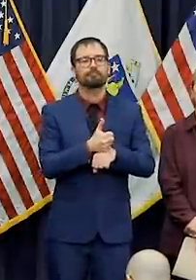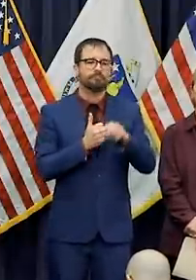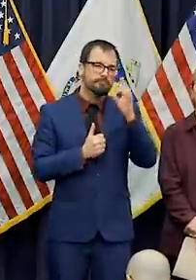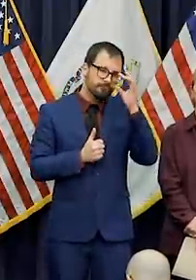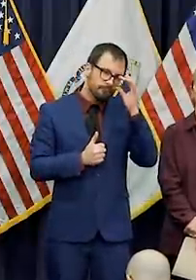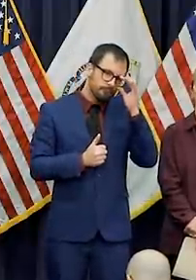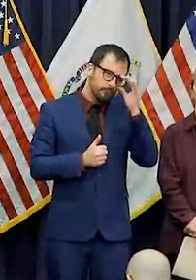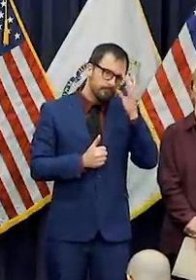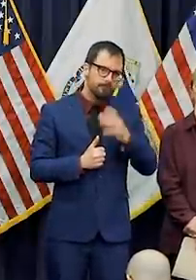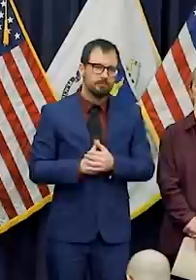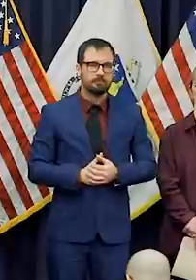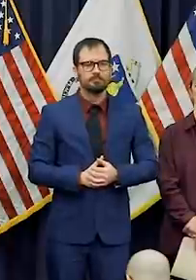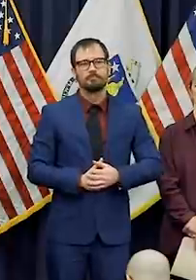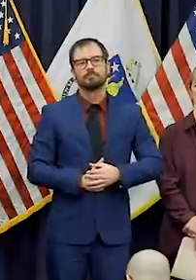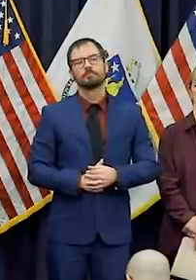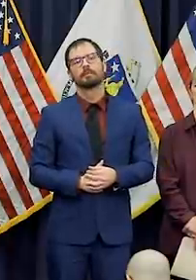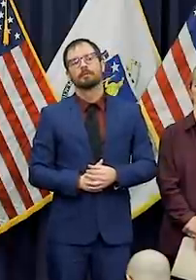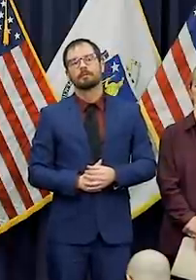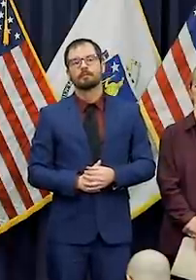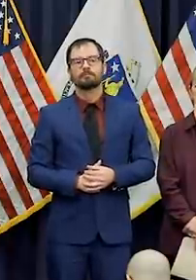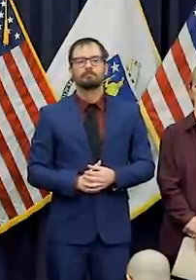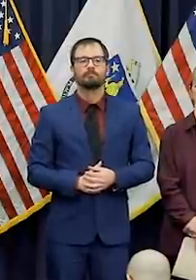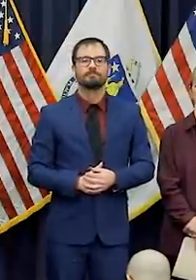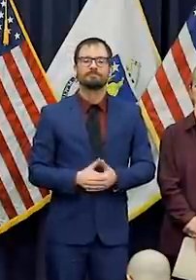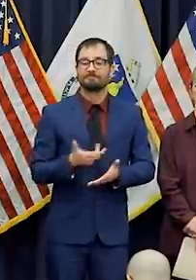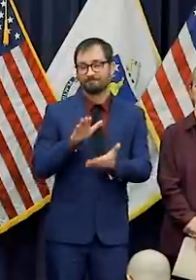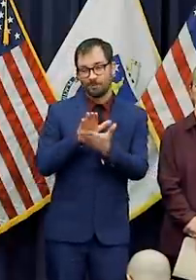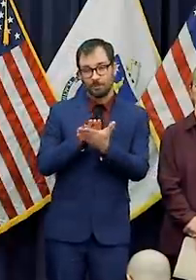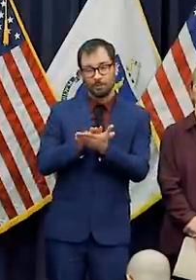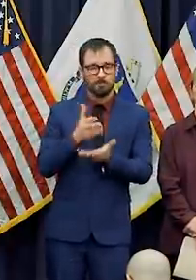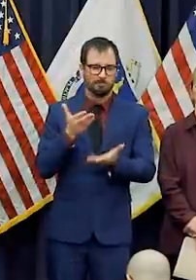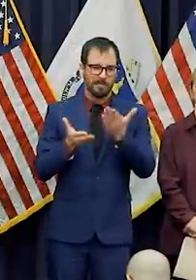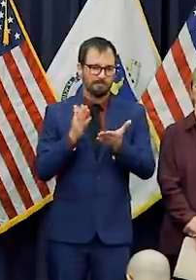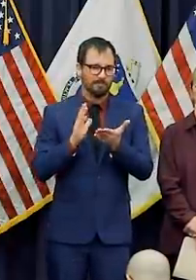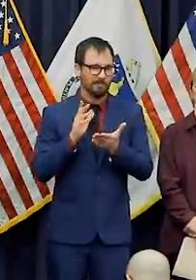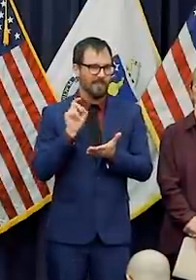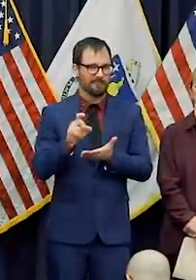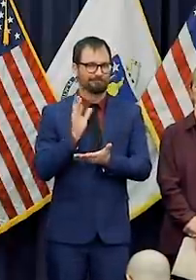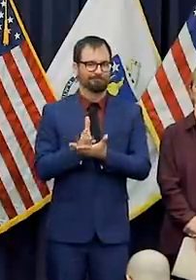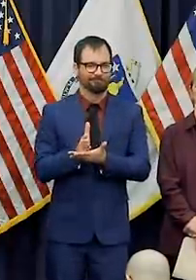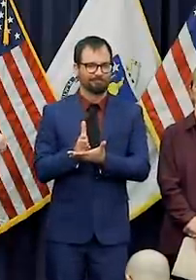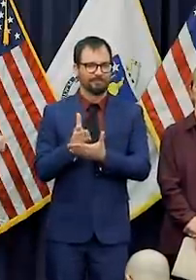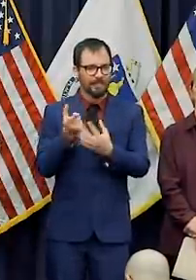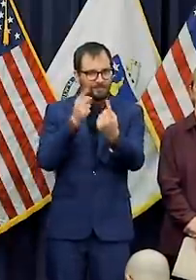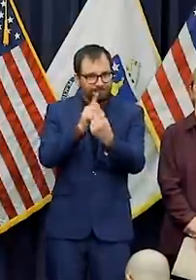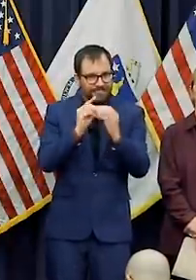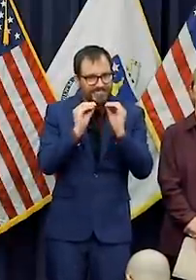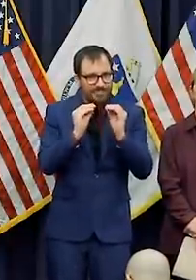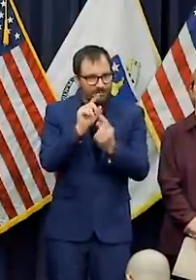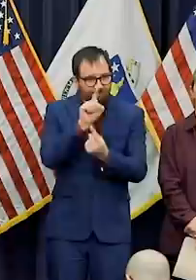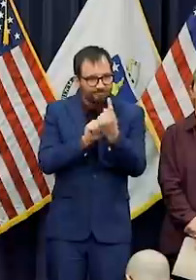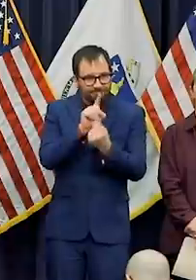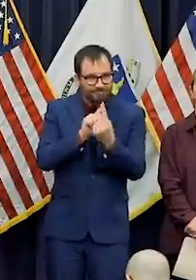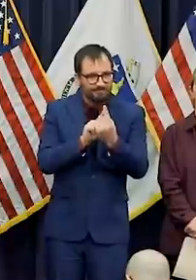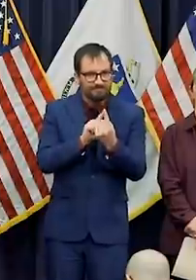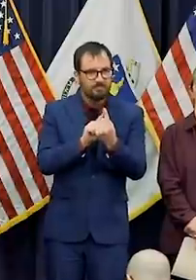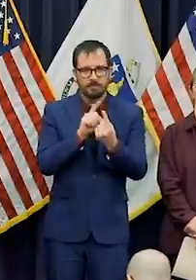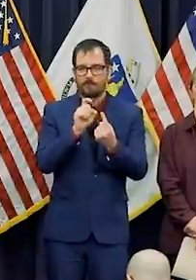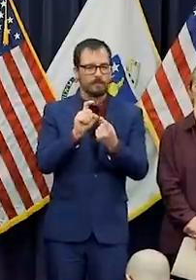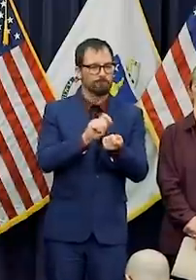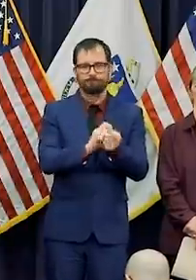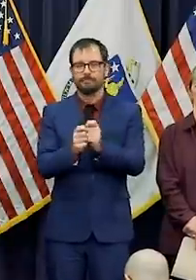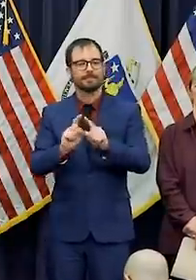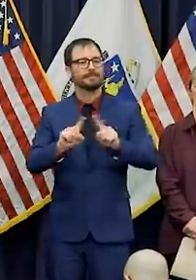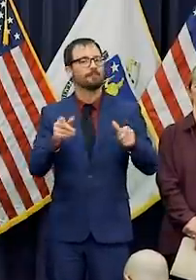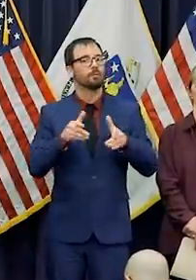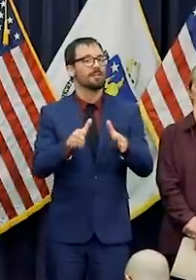educational operations, staff should be planning for how to equitably provide alternative access to learning opportunities during